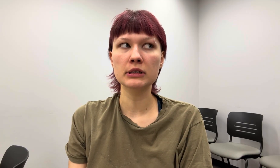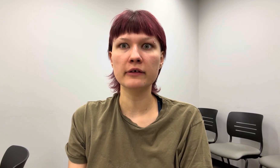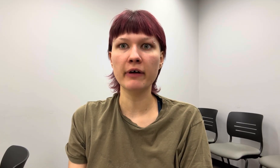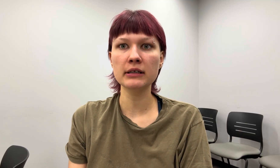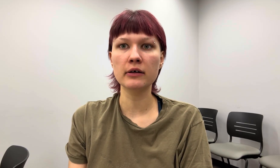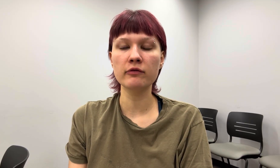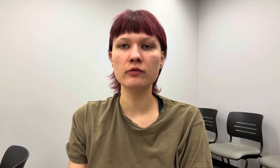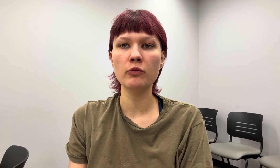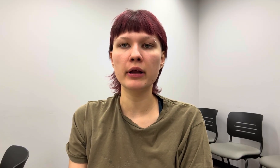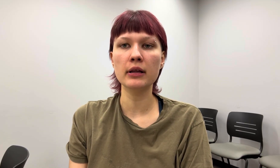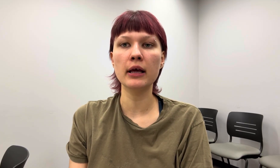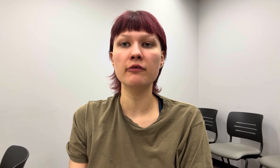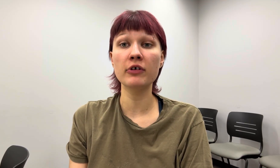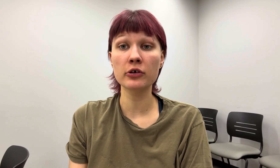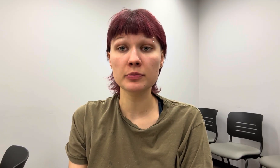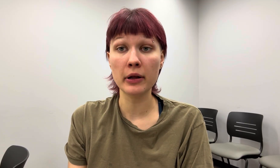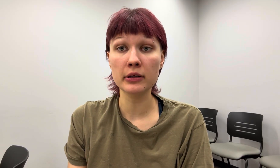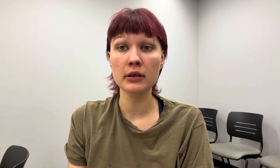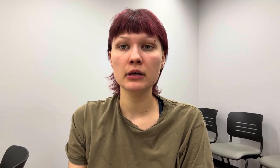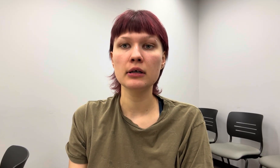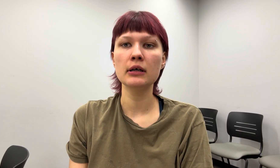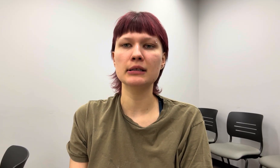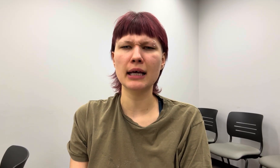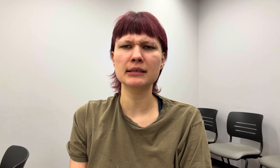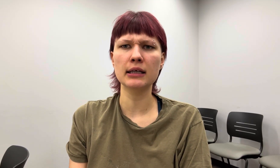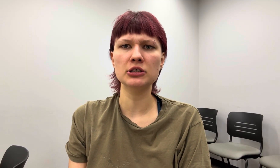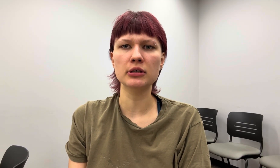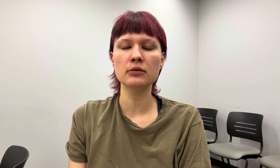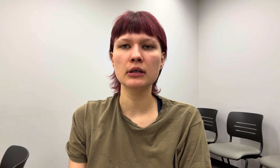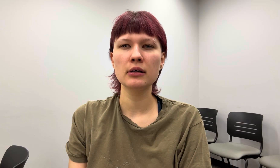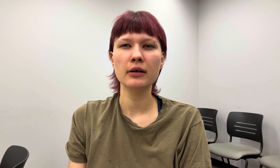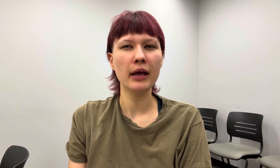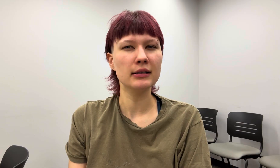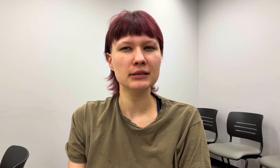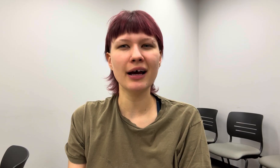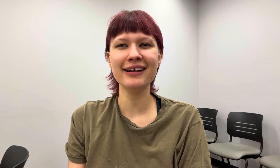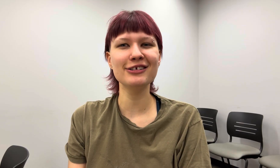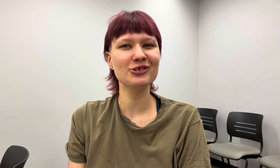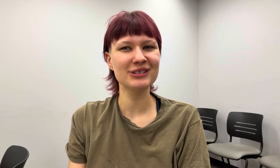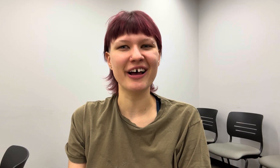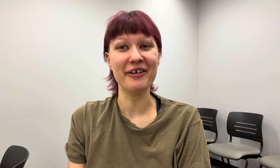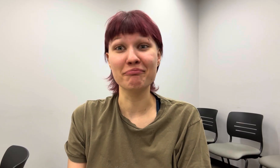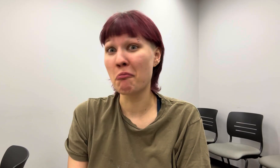interpreter was effective when they fingerspelled assassination and tied it to a sign.